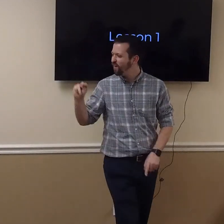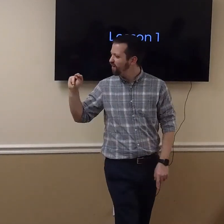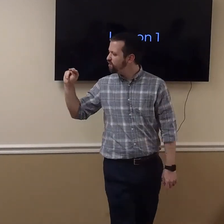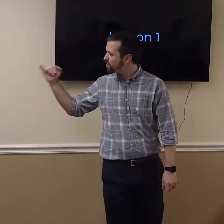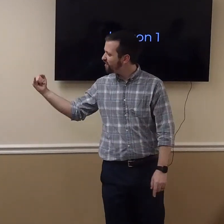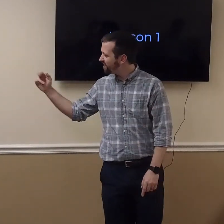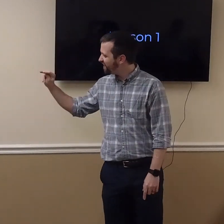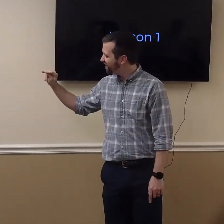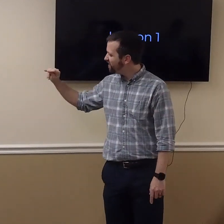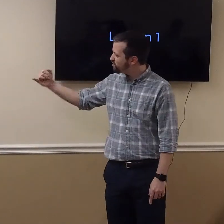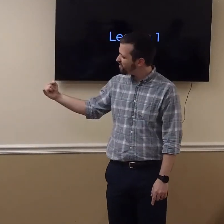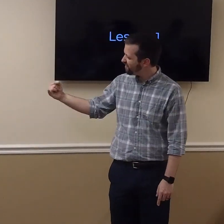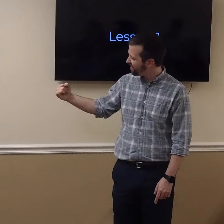No, New Jersey.